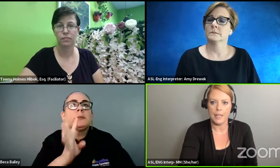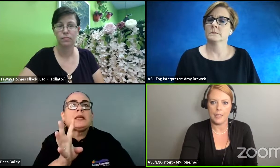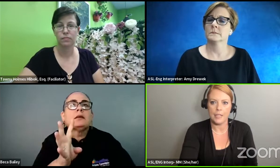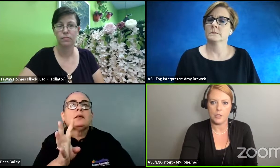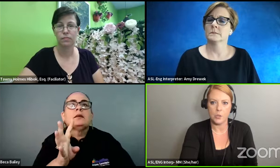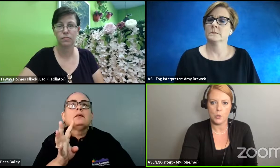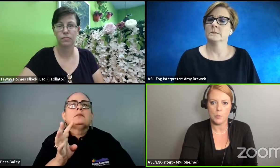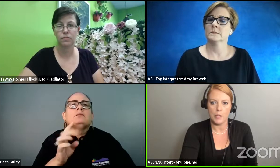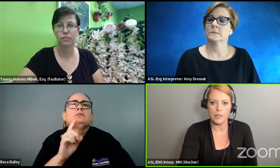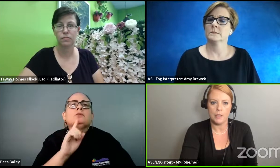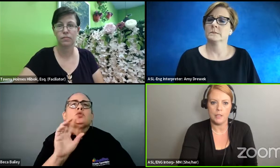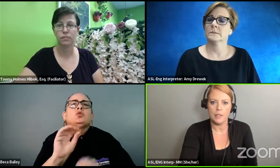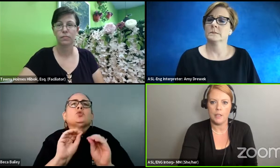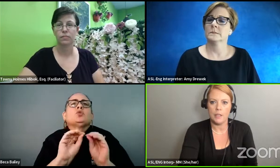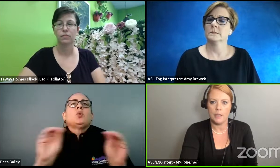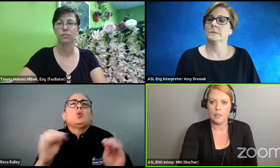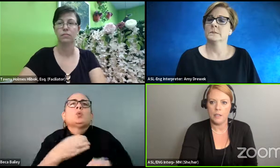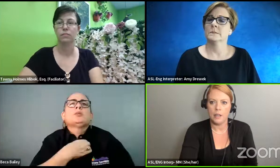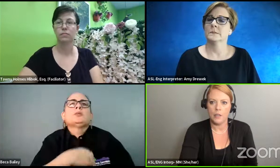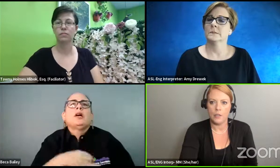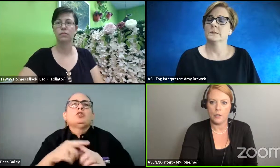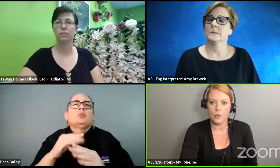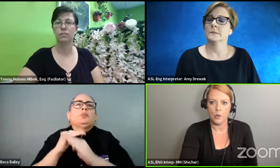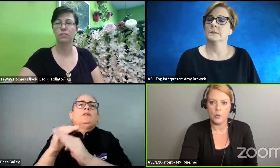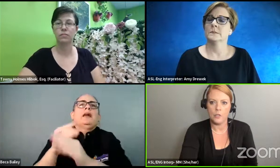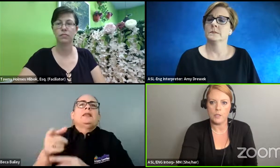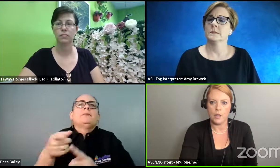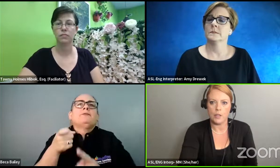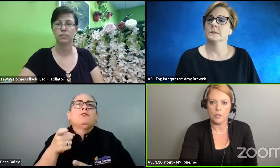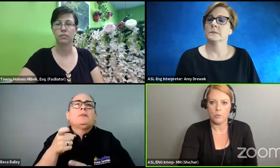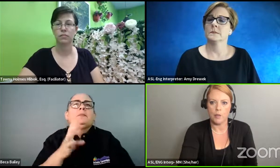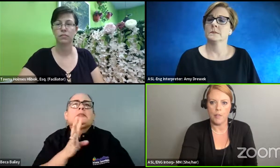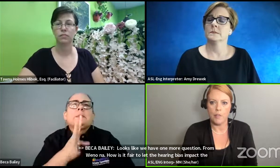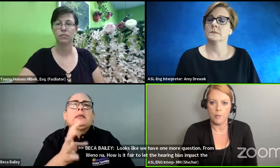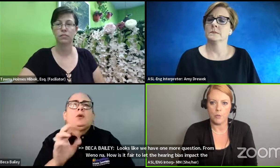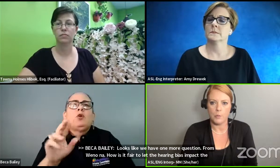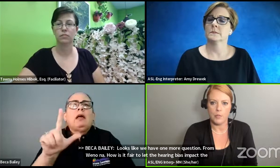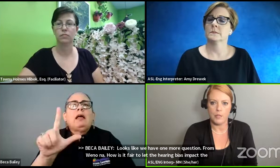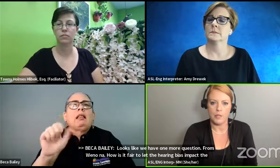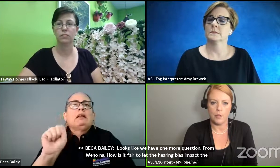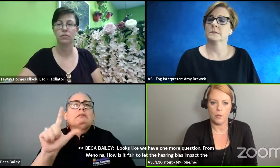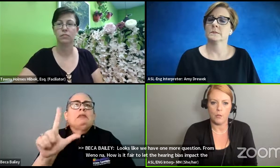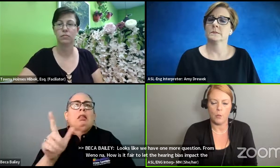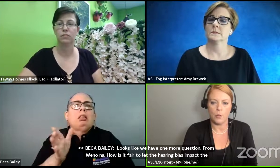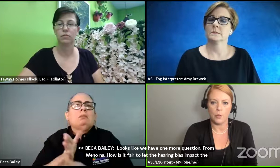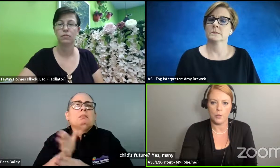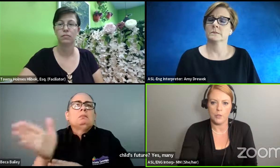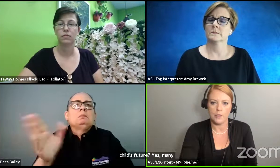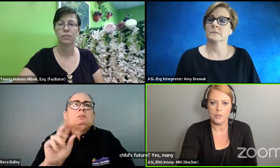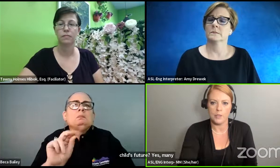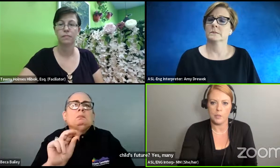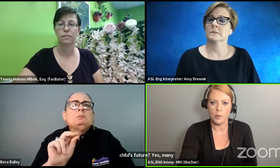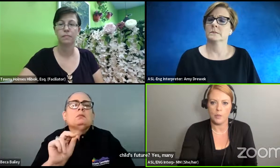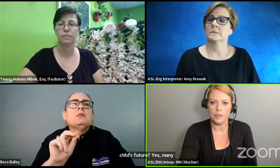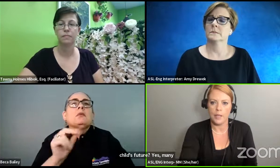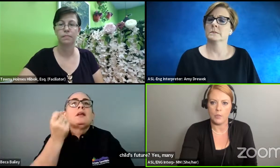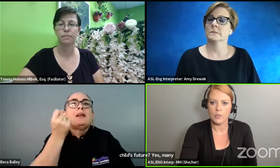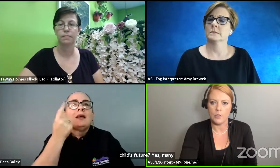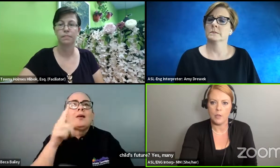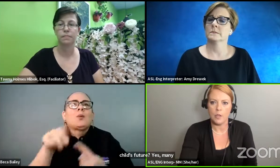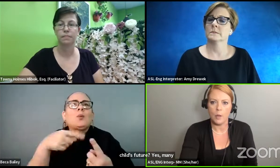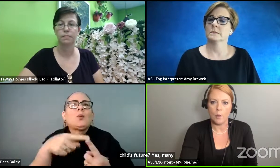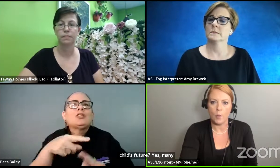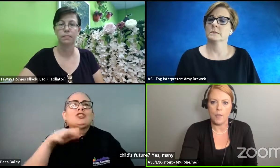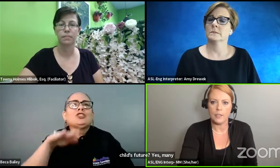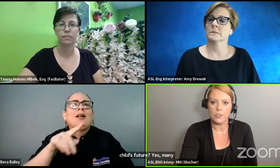children can and do speak, and there's no desire to prevent them from speaking or using listening and spoken